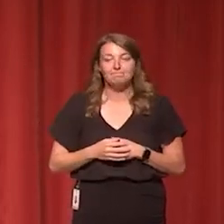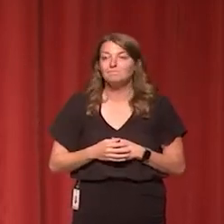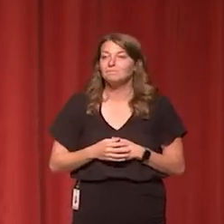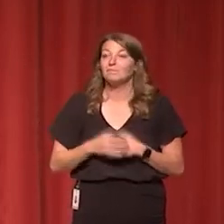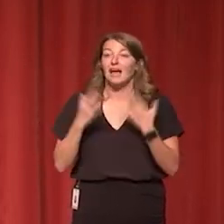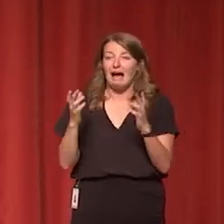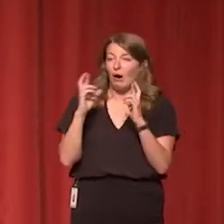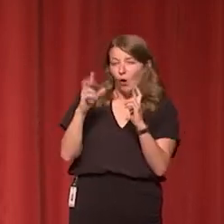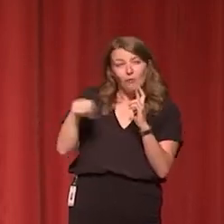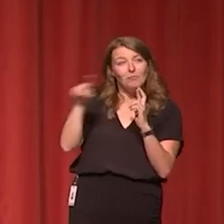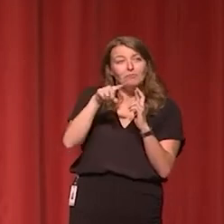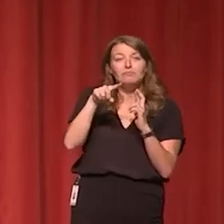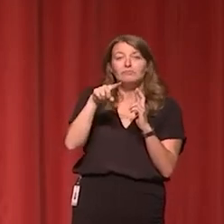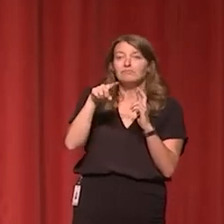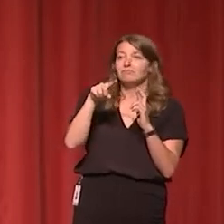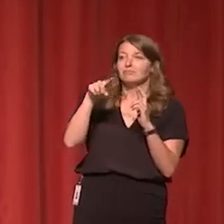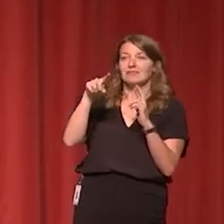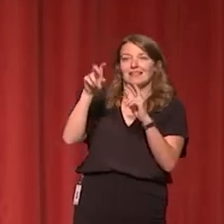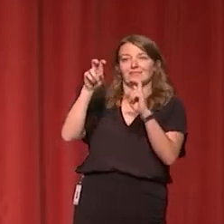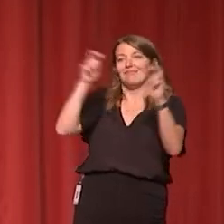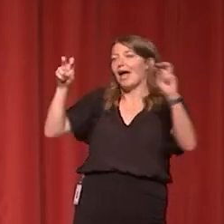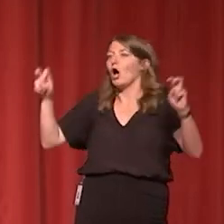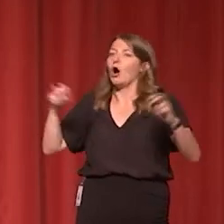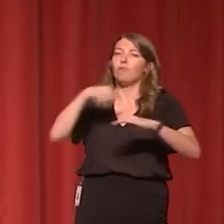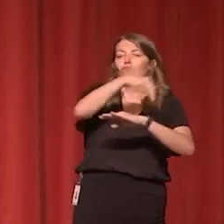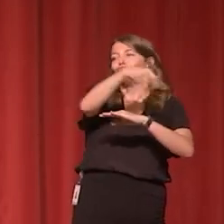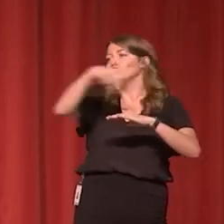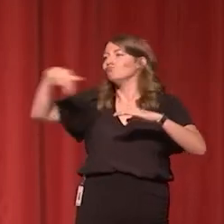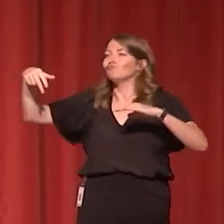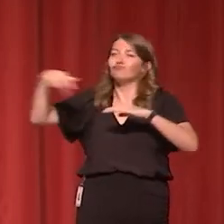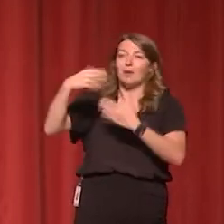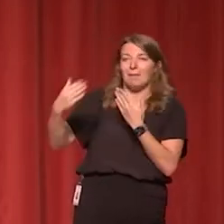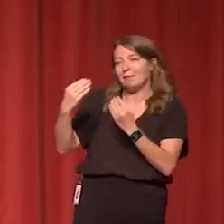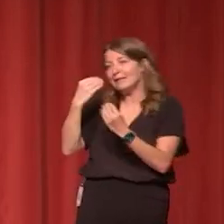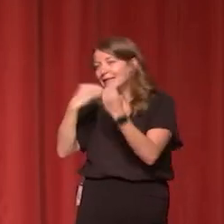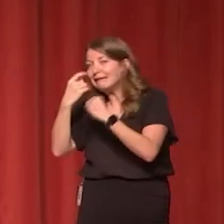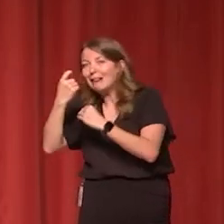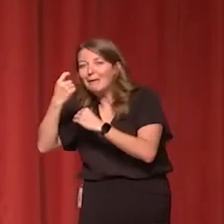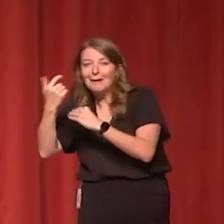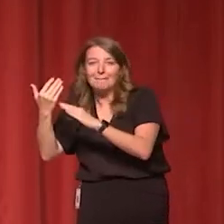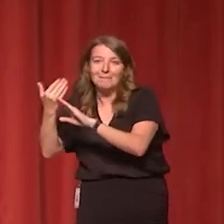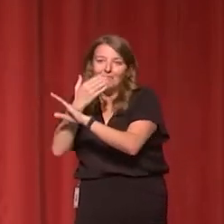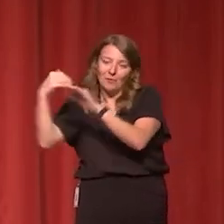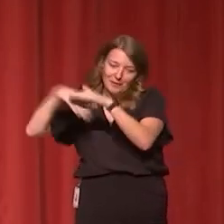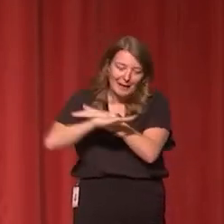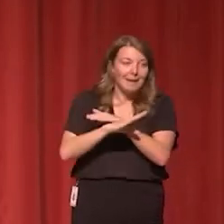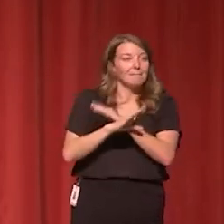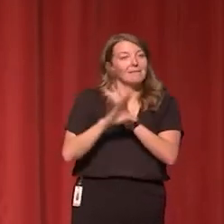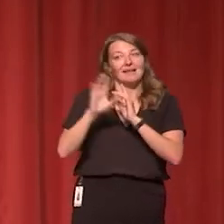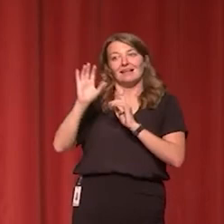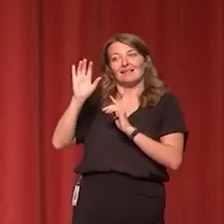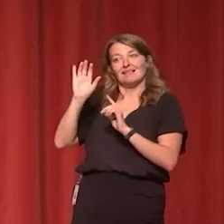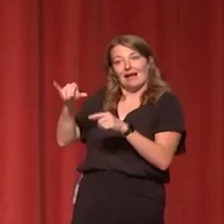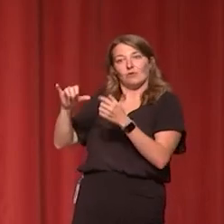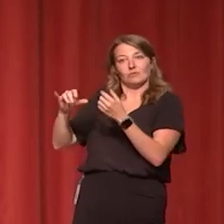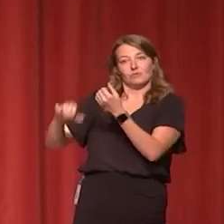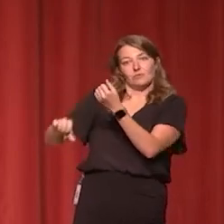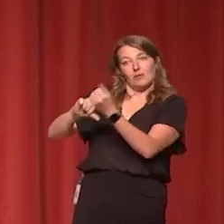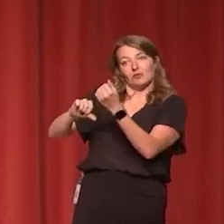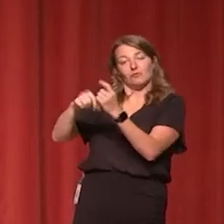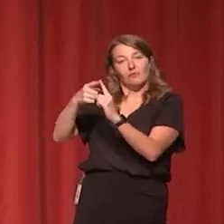that you had time to wander through the resource fair and maybe grab a quick bite to eat before you came in. It was generously co-sponsored